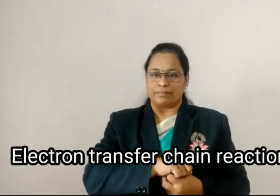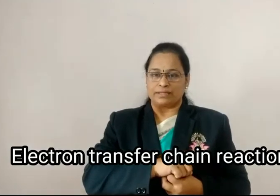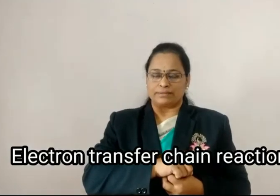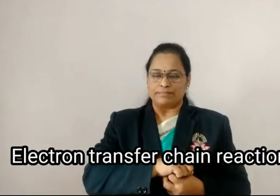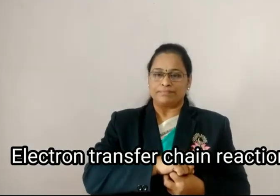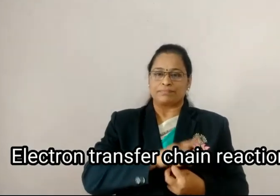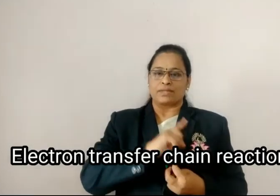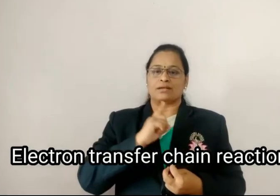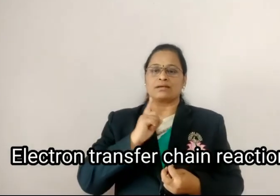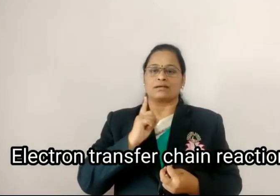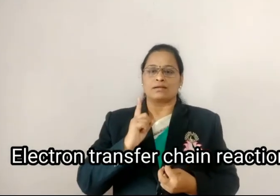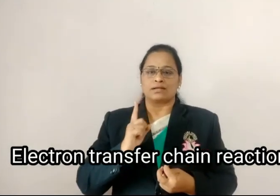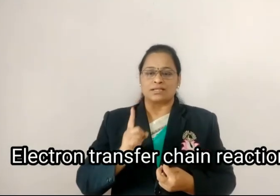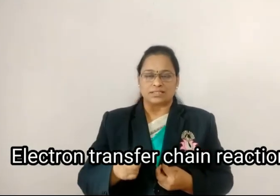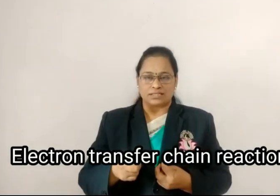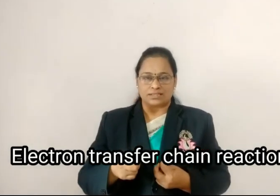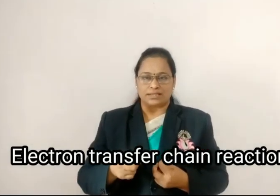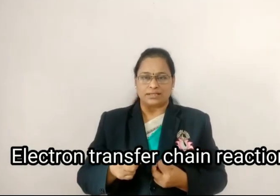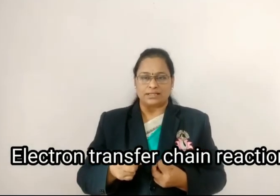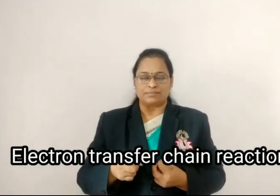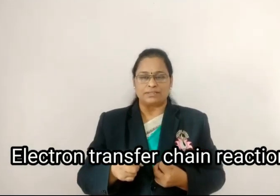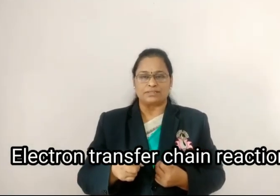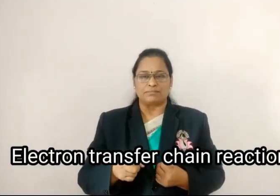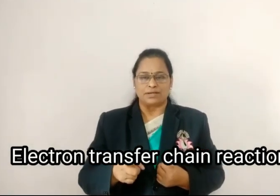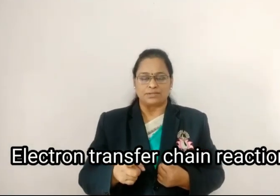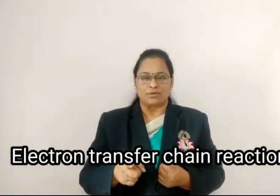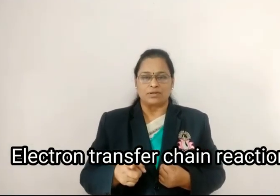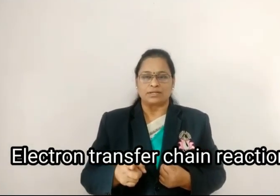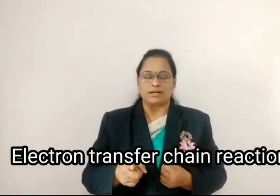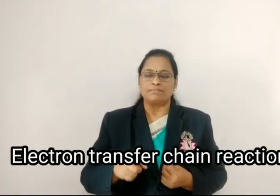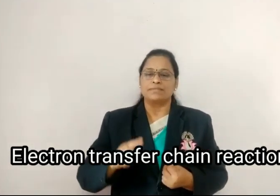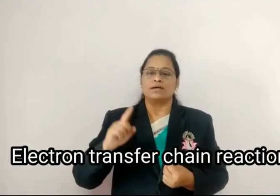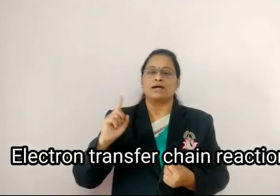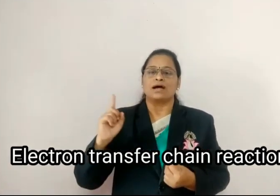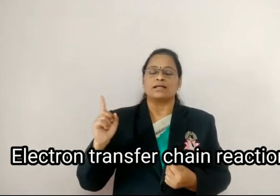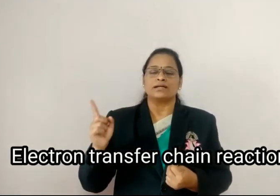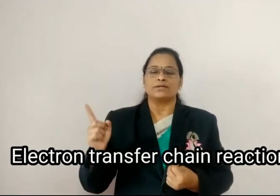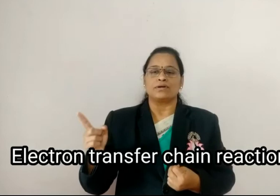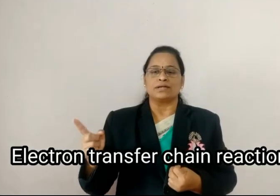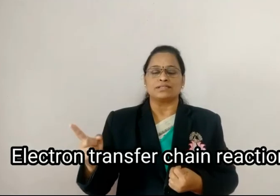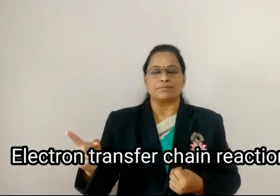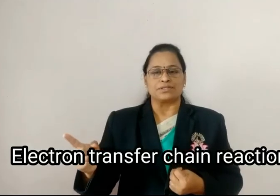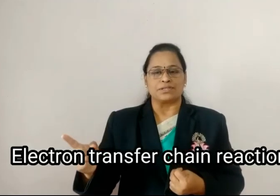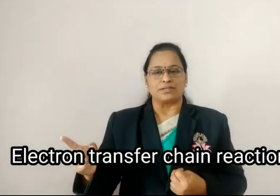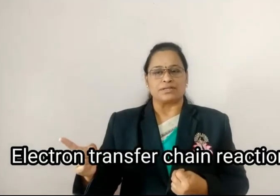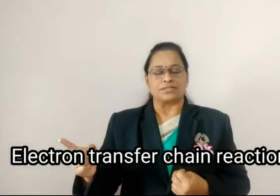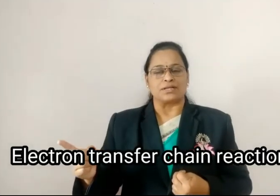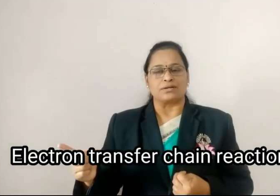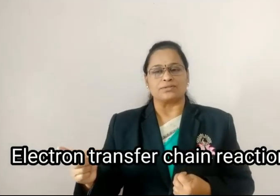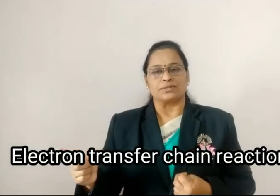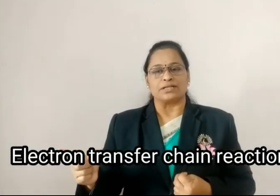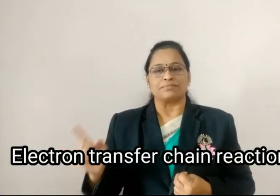cytoplasm, TCA cycle takes place in mitochondria, and electron transfer chain reaction, that also takes place